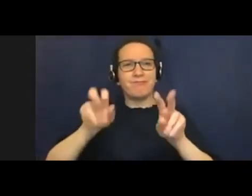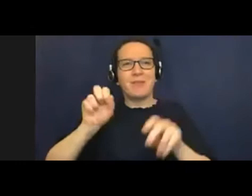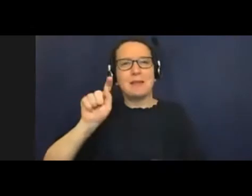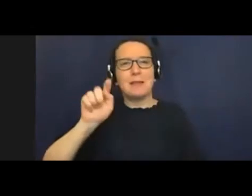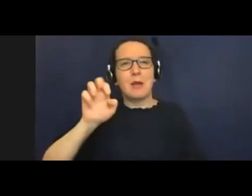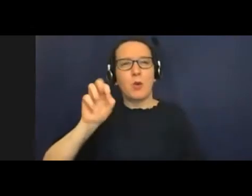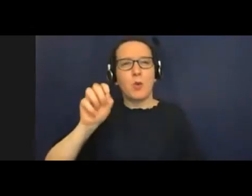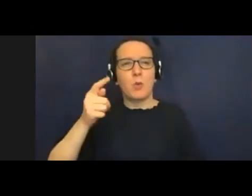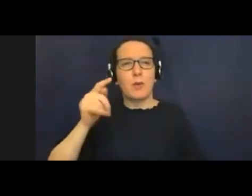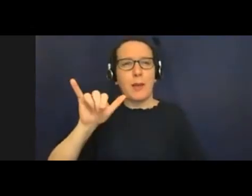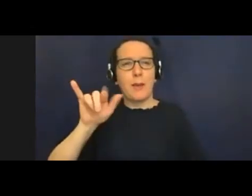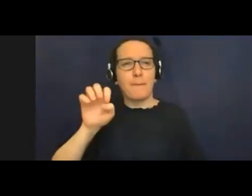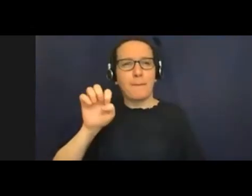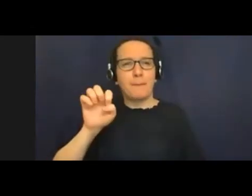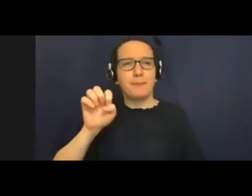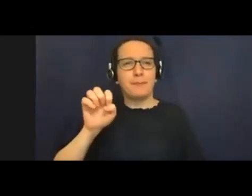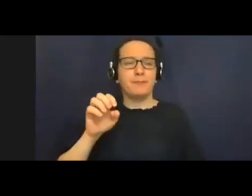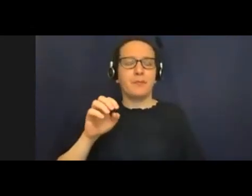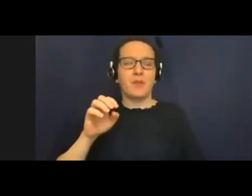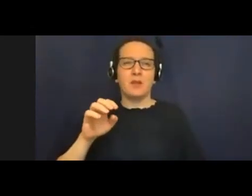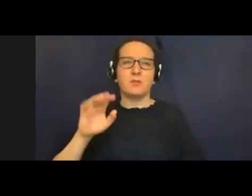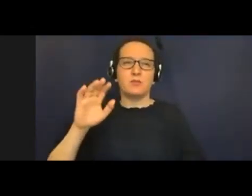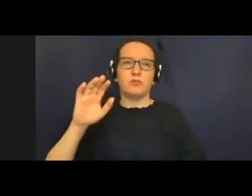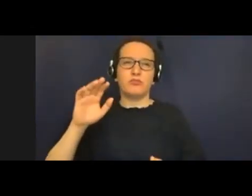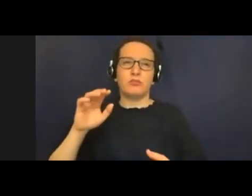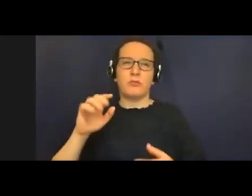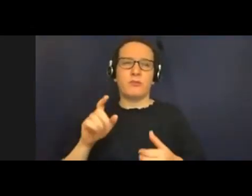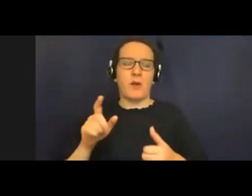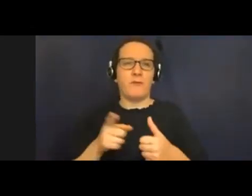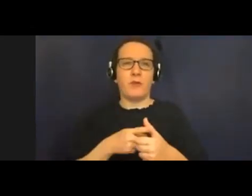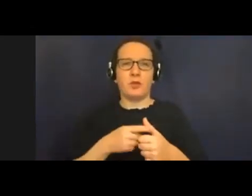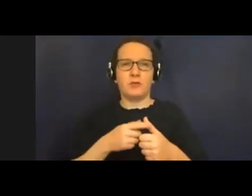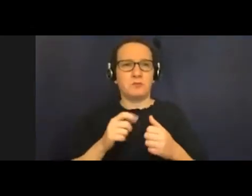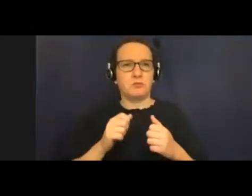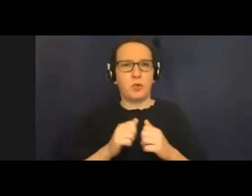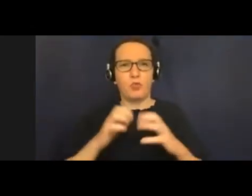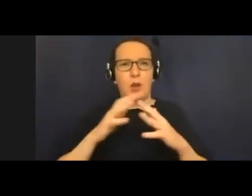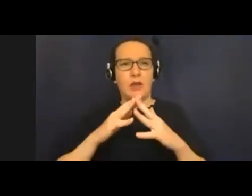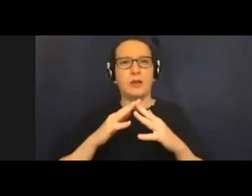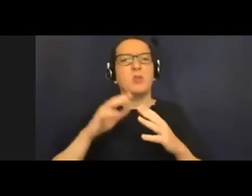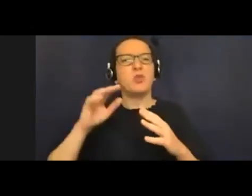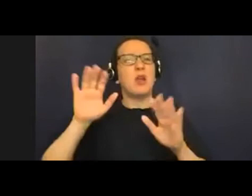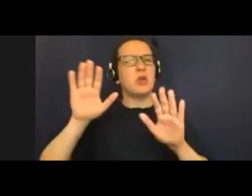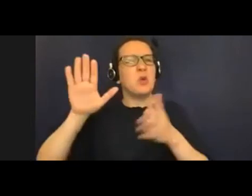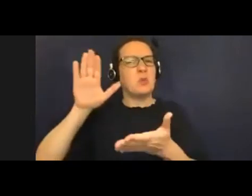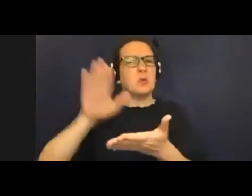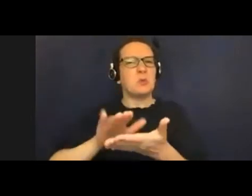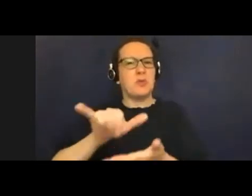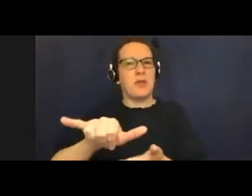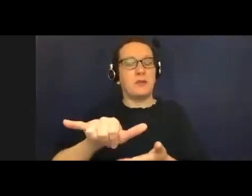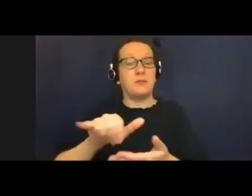Then there's two things that we're seeing that are really brought on by the pandemic in particular.